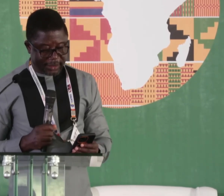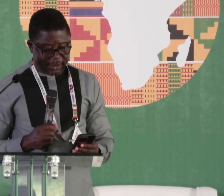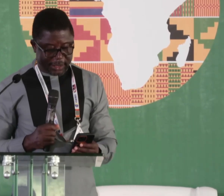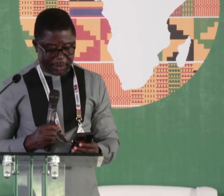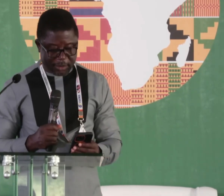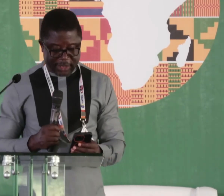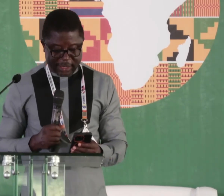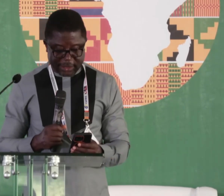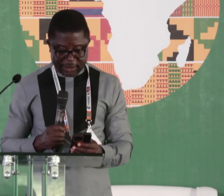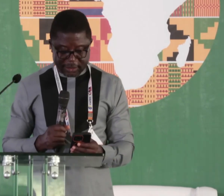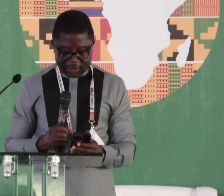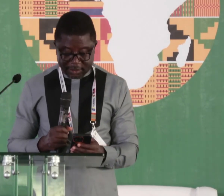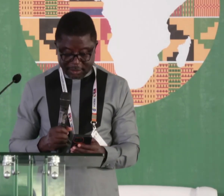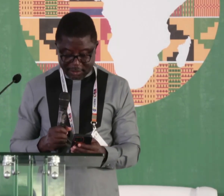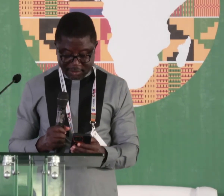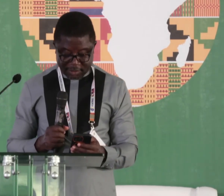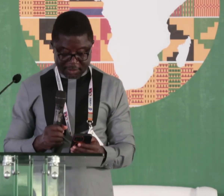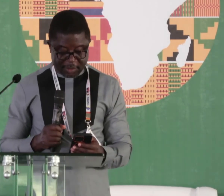and she's presenting